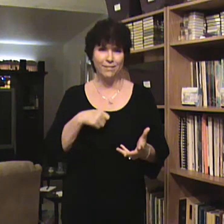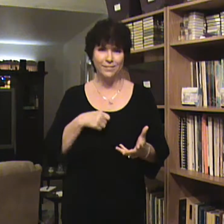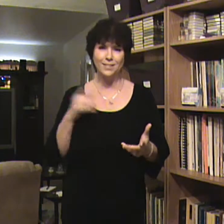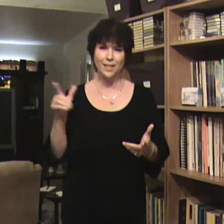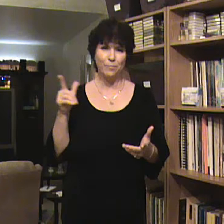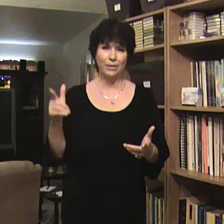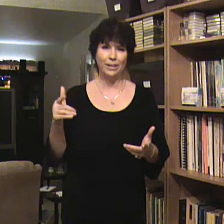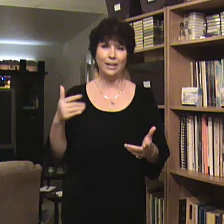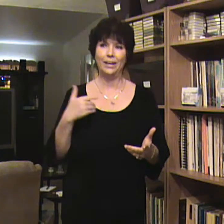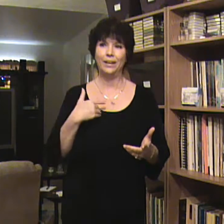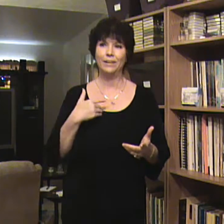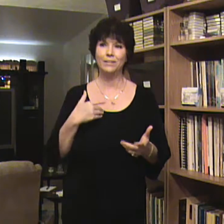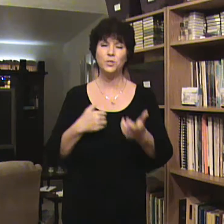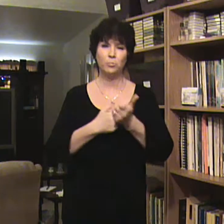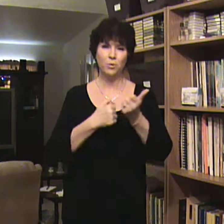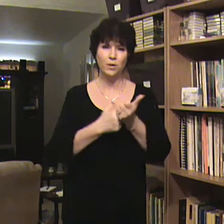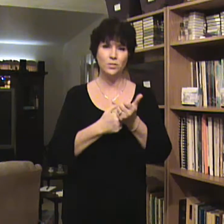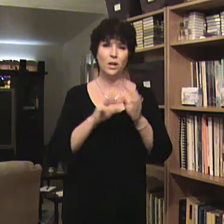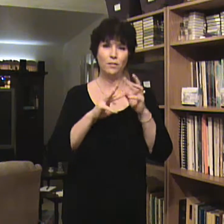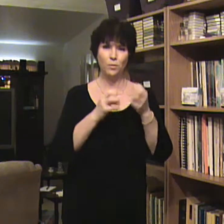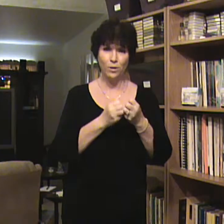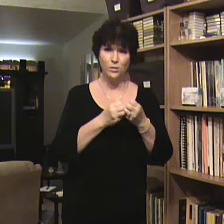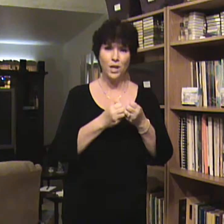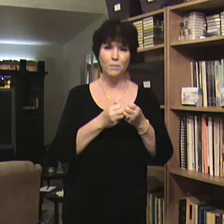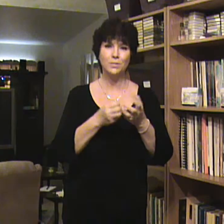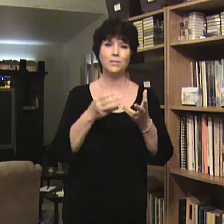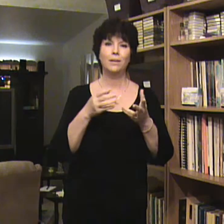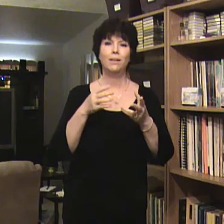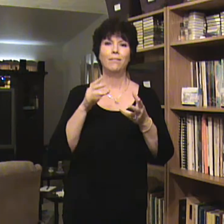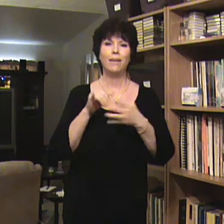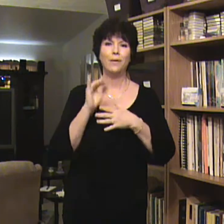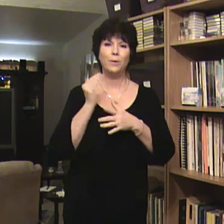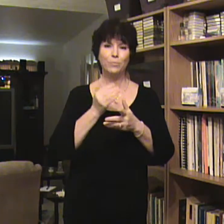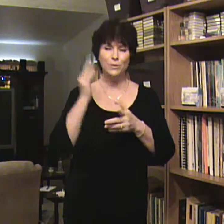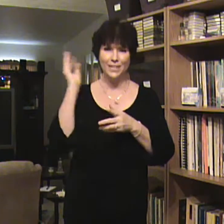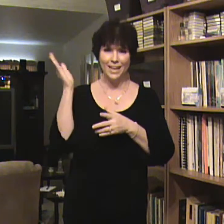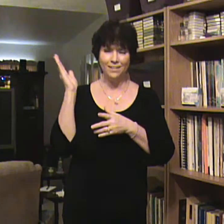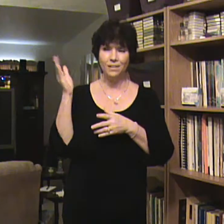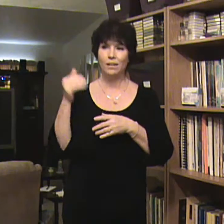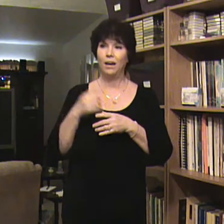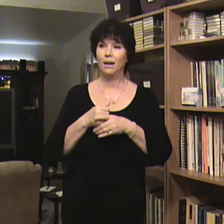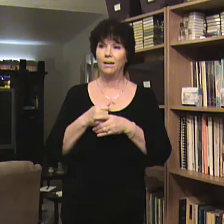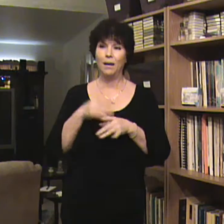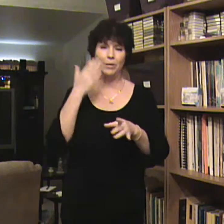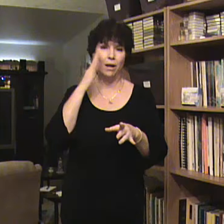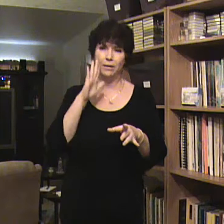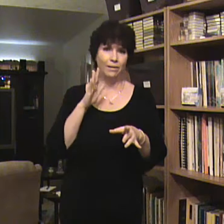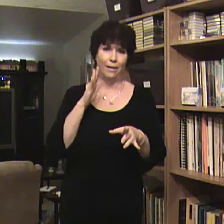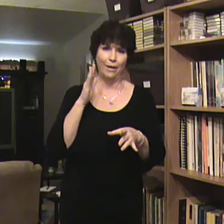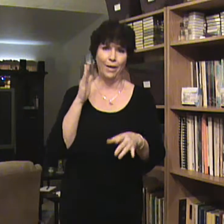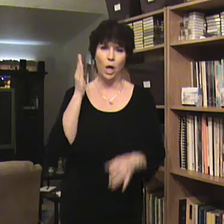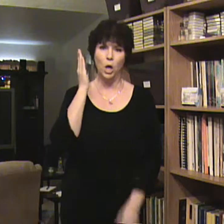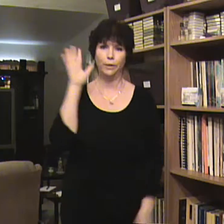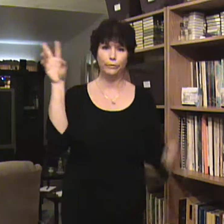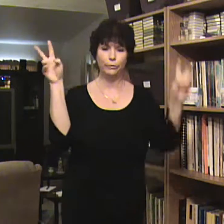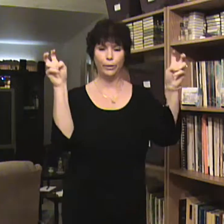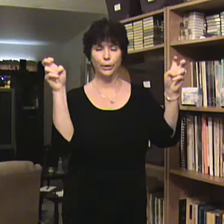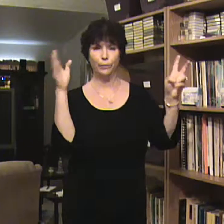of this library. It supports all of the workshops that we present. I'm not a